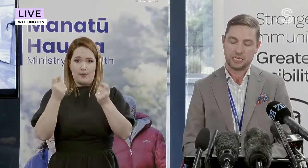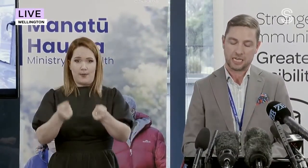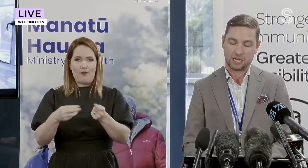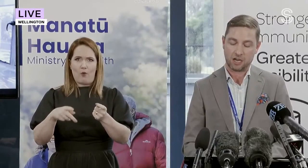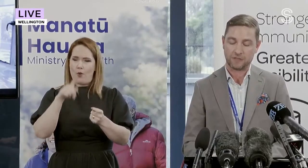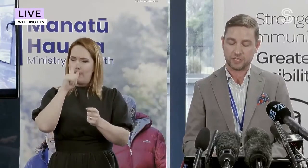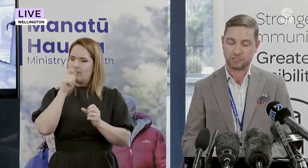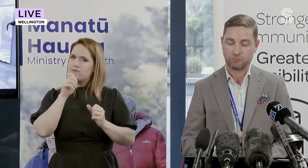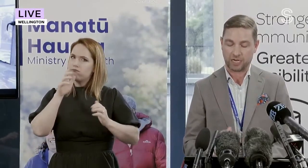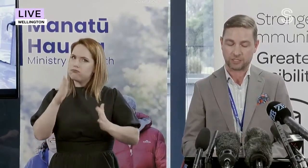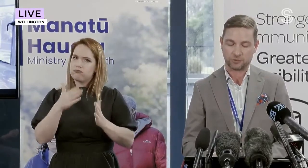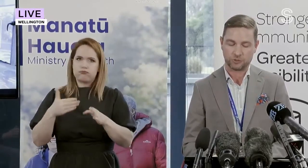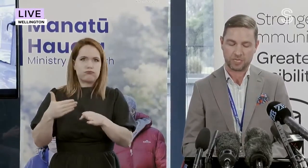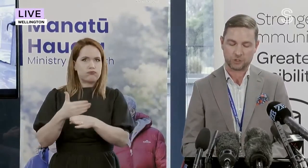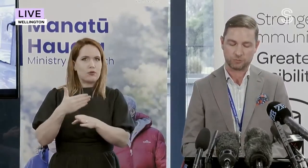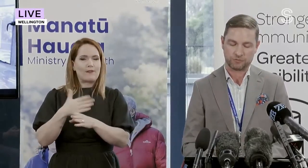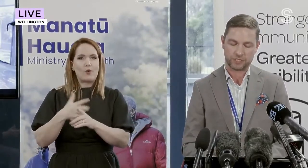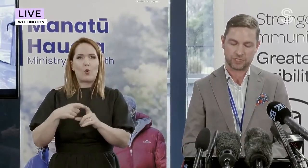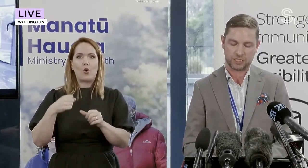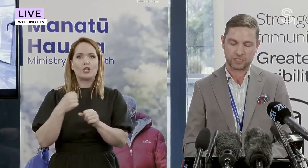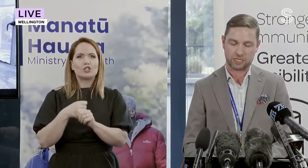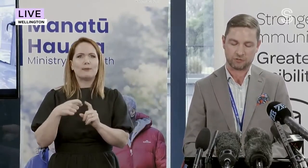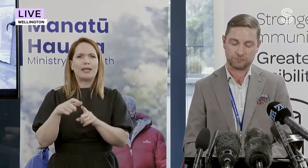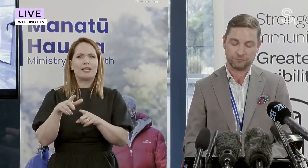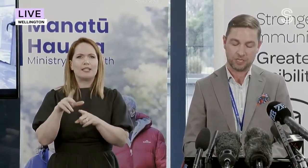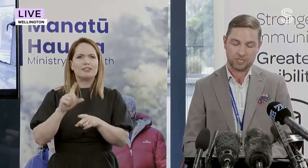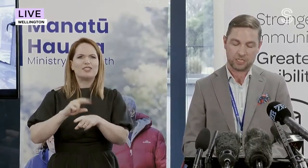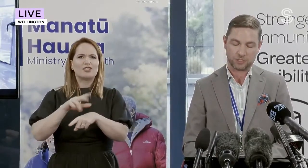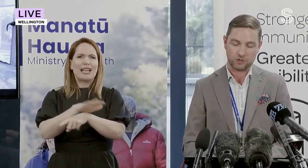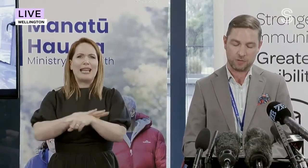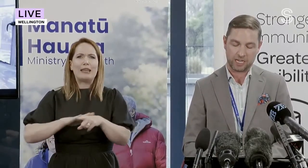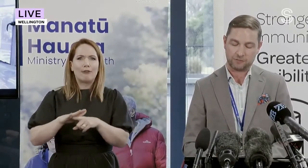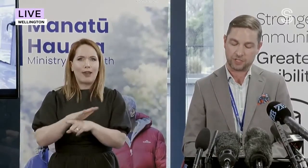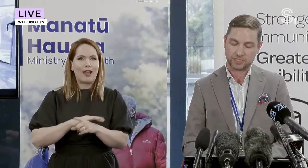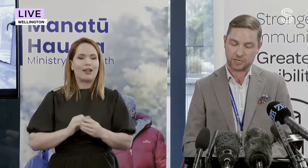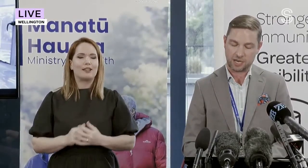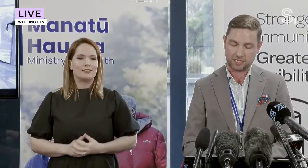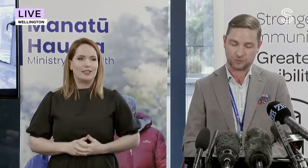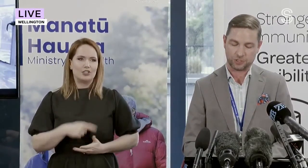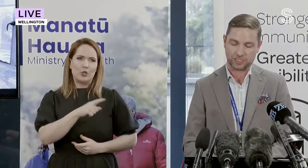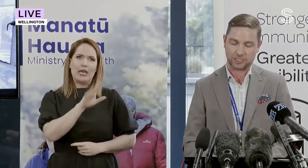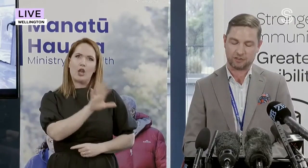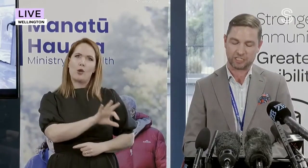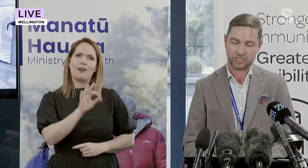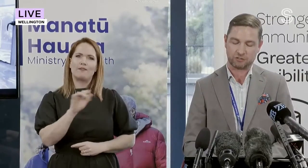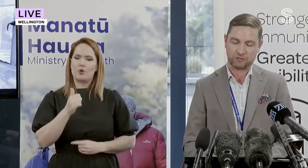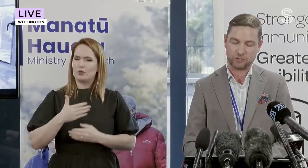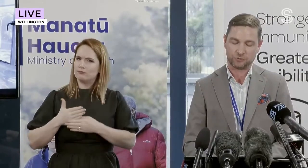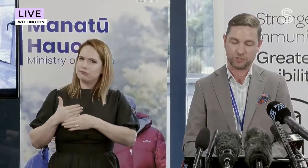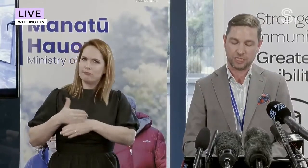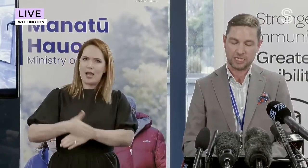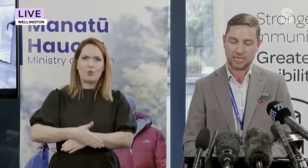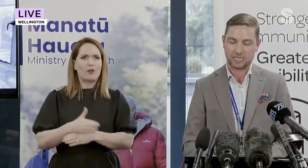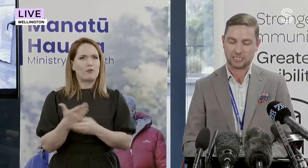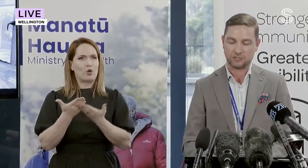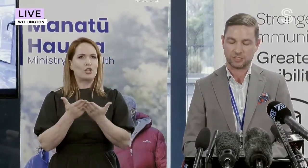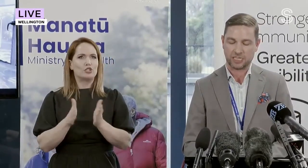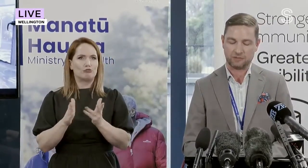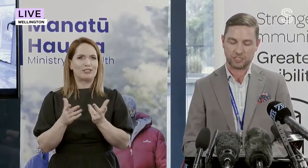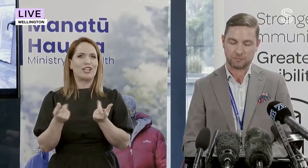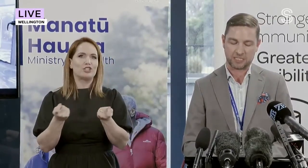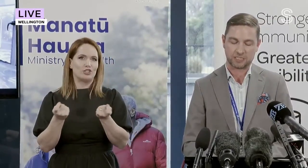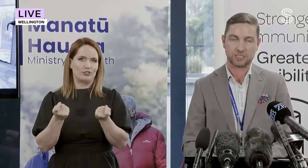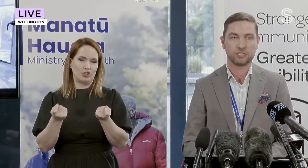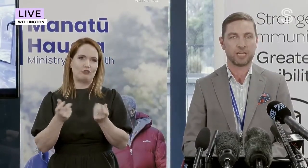contribution either to general practice or the medical profession in general. He was nominated for his tireless work as the Director General of Health and